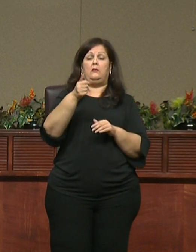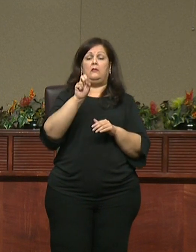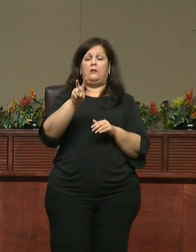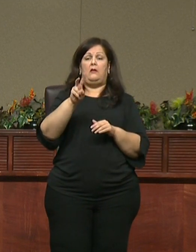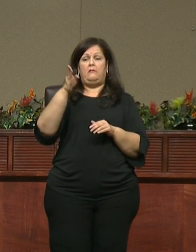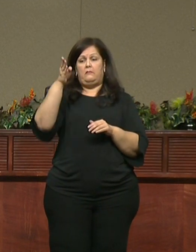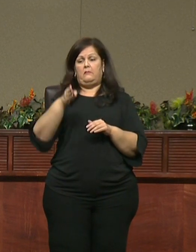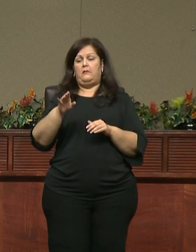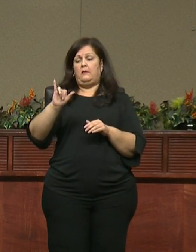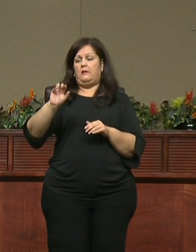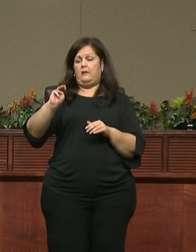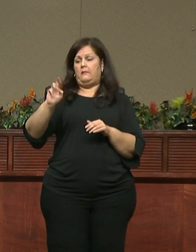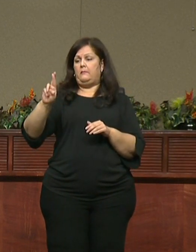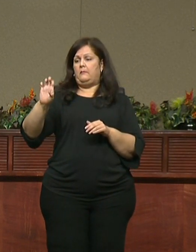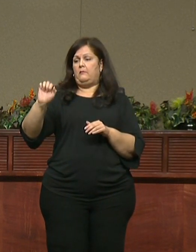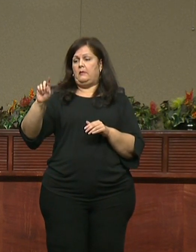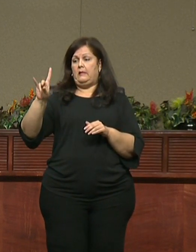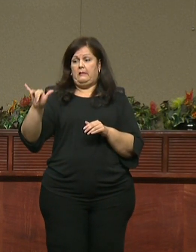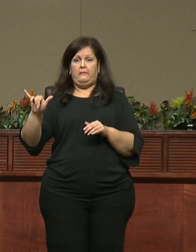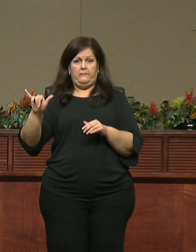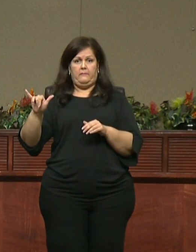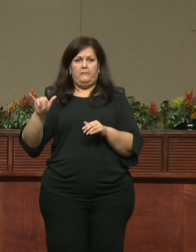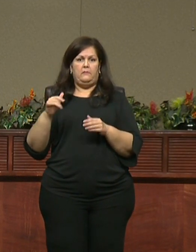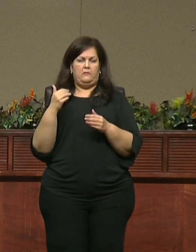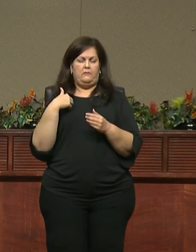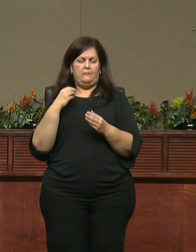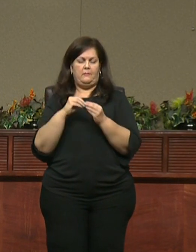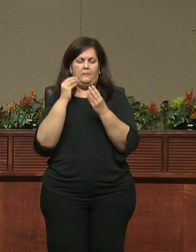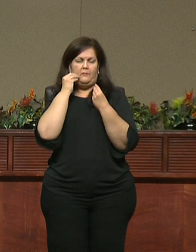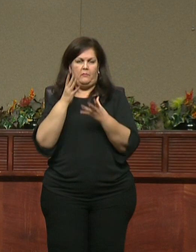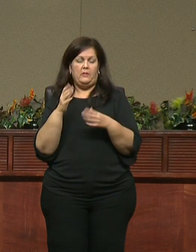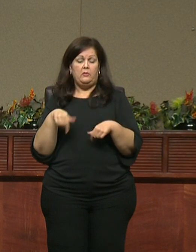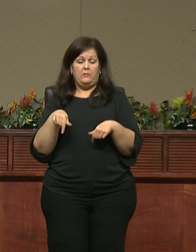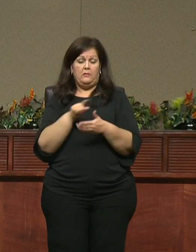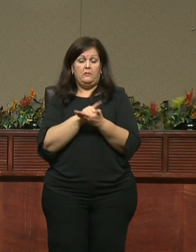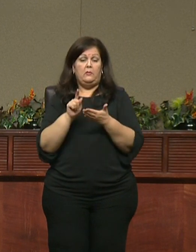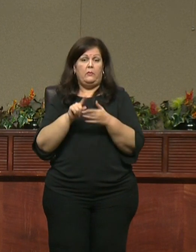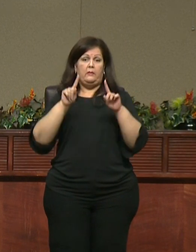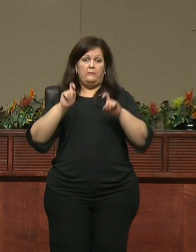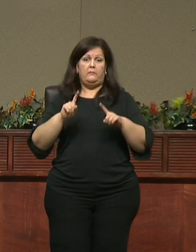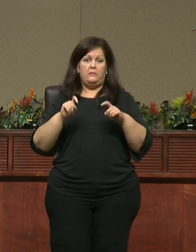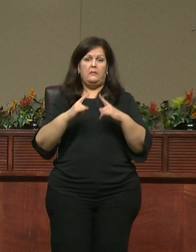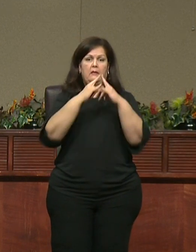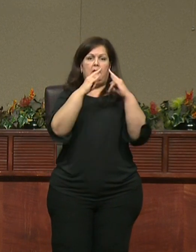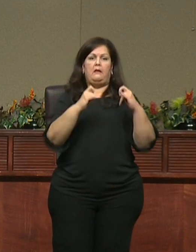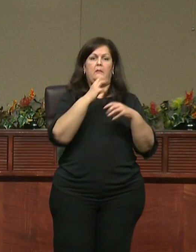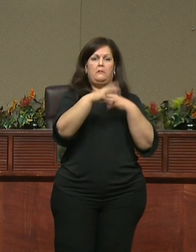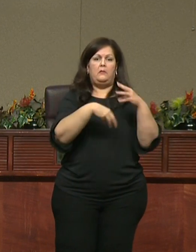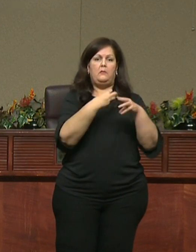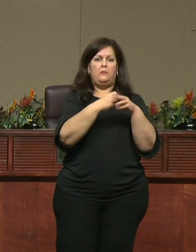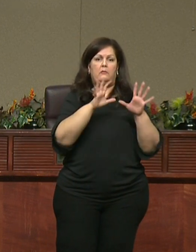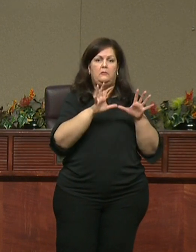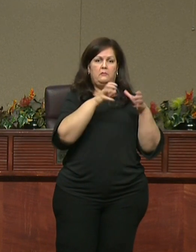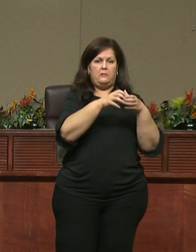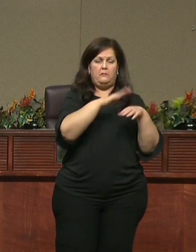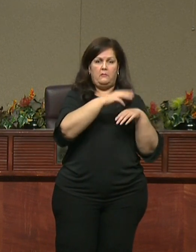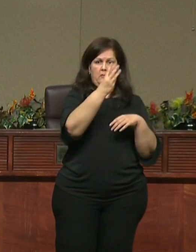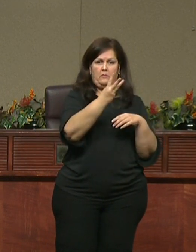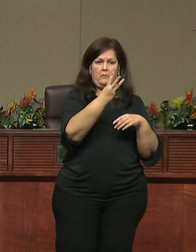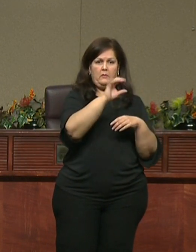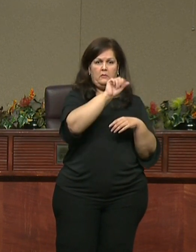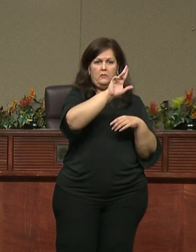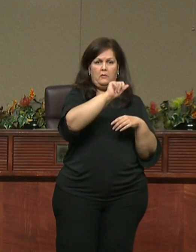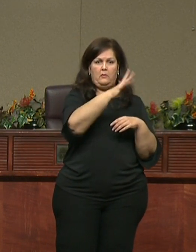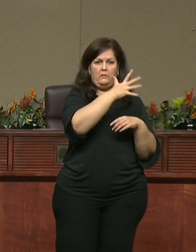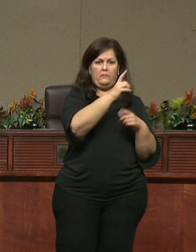orlando.gov/I'm ready. So we continue testing this week, and we will be at Camping World Stadium on Wednesday, August the